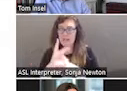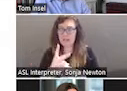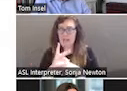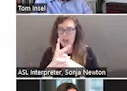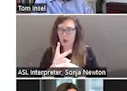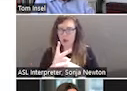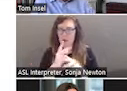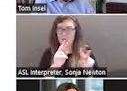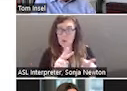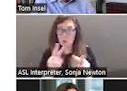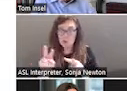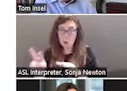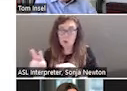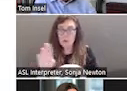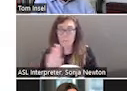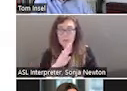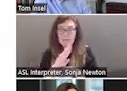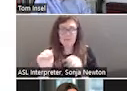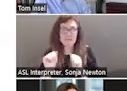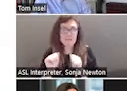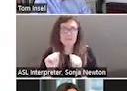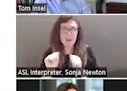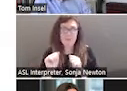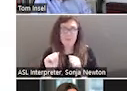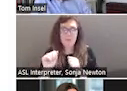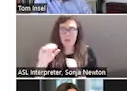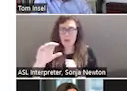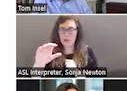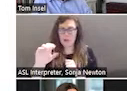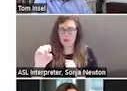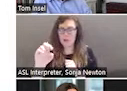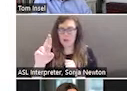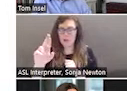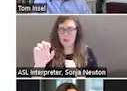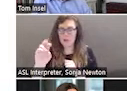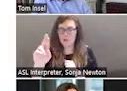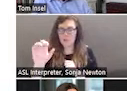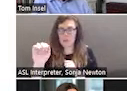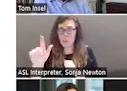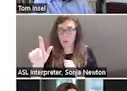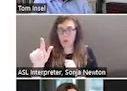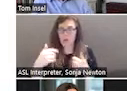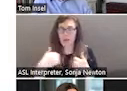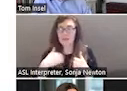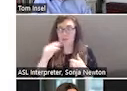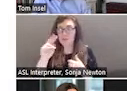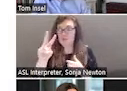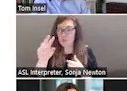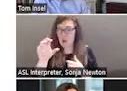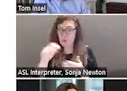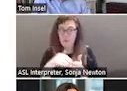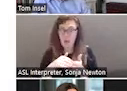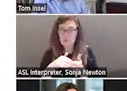like Cerebral and Lyra, Cerebral now has 200,000 active patients,